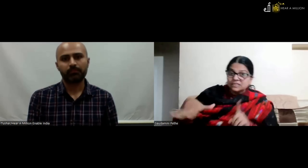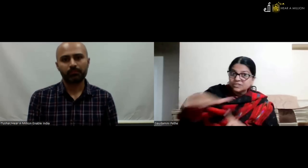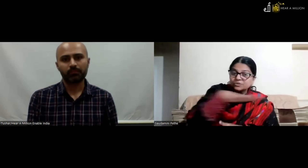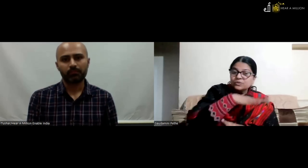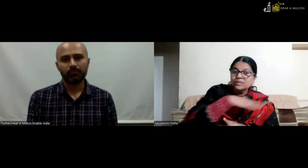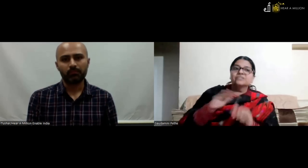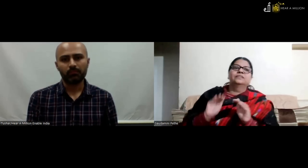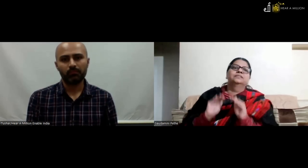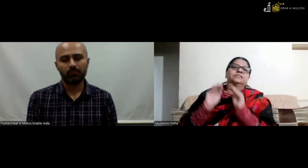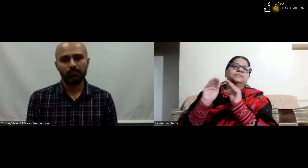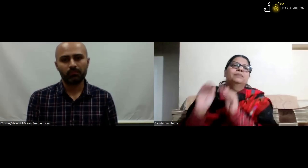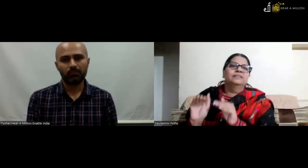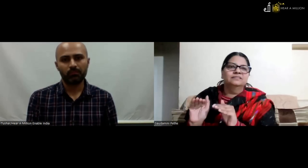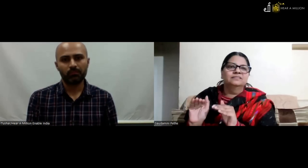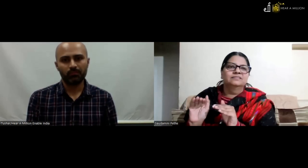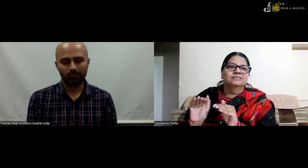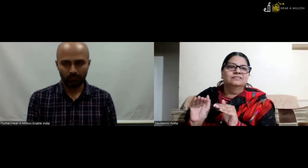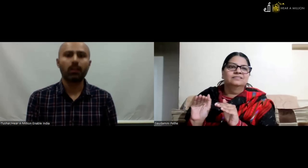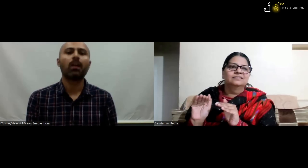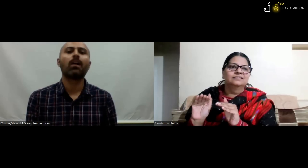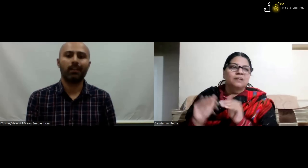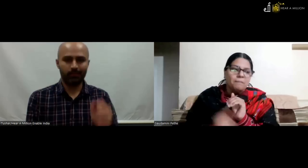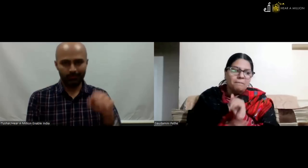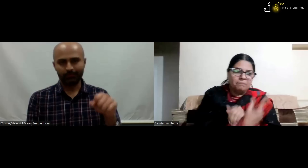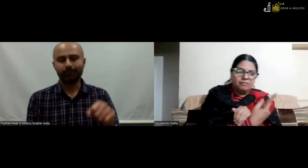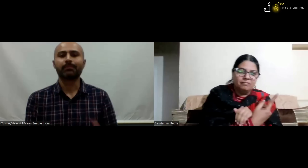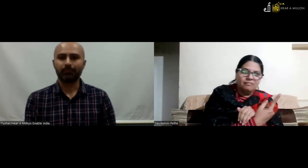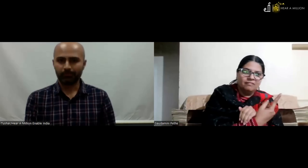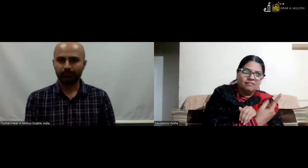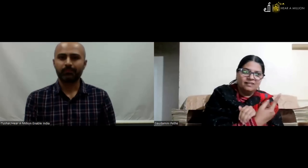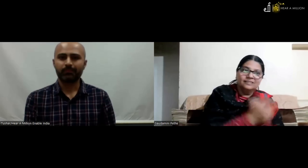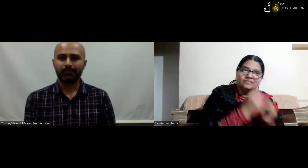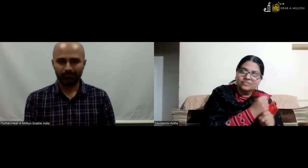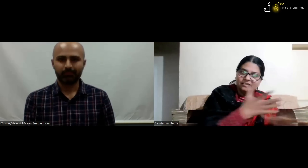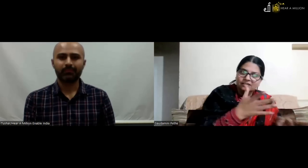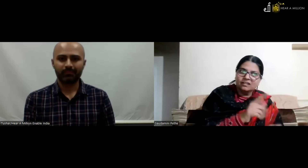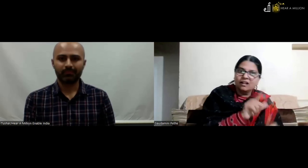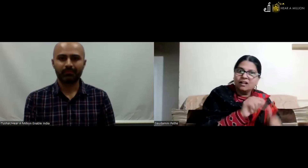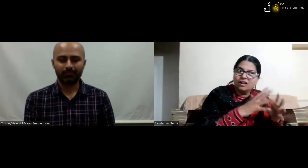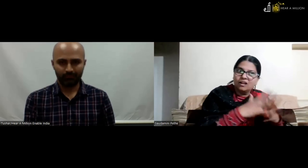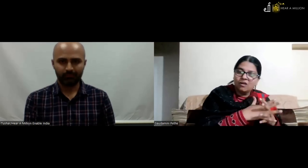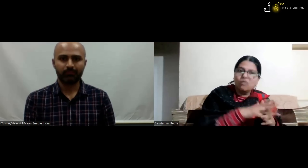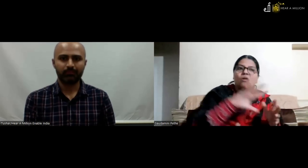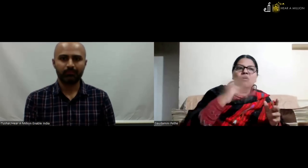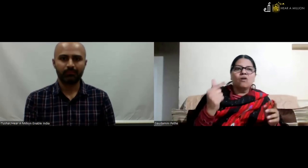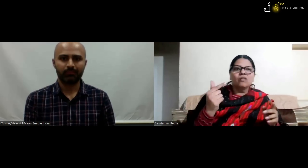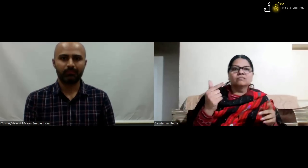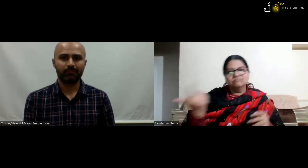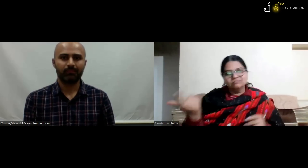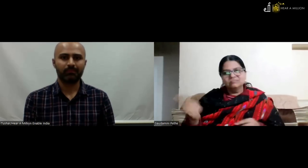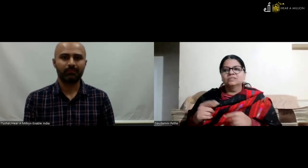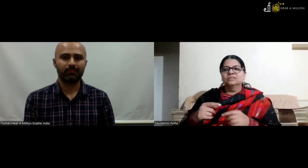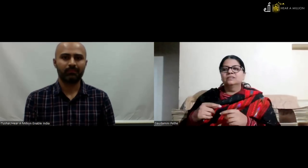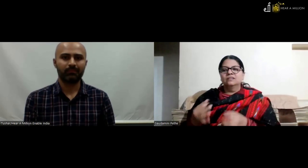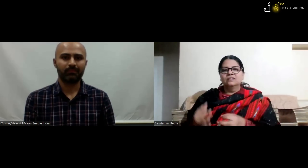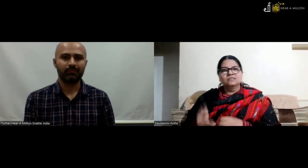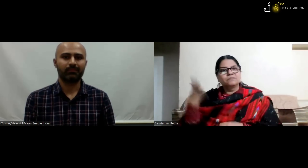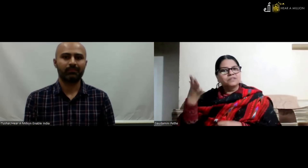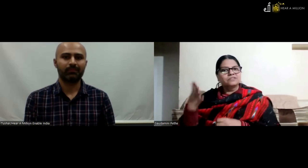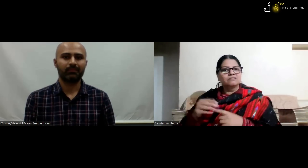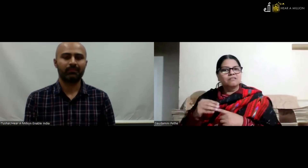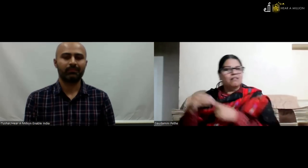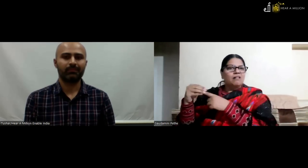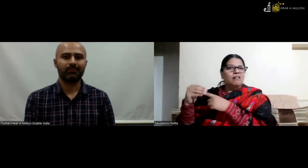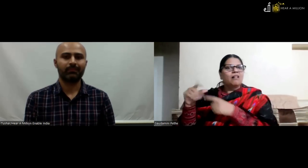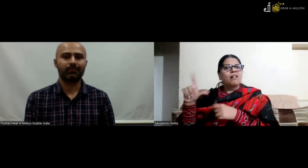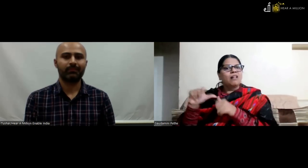with disabilities. So it depends on the situation. If something appears, whether it will